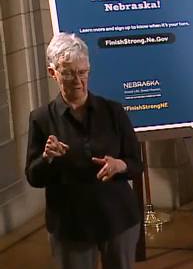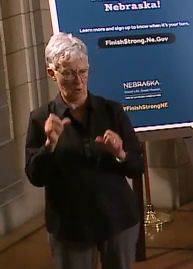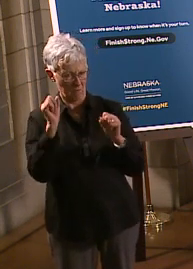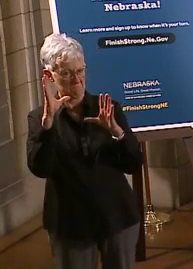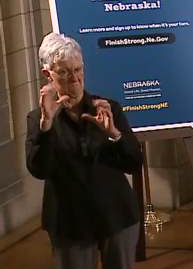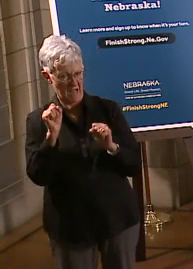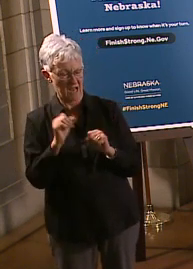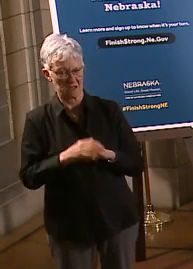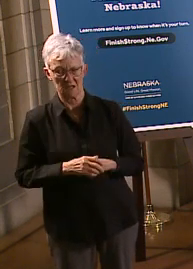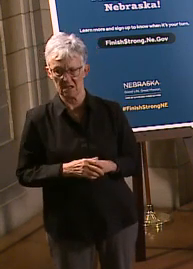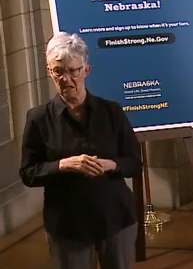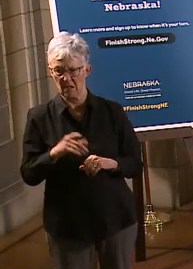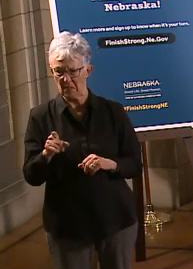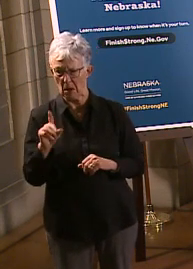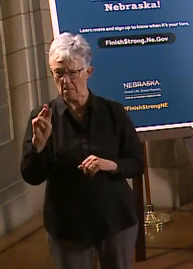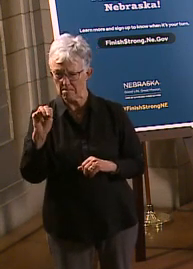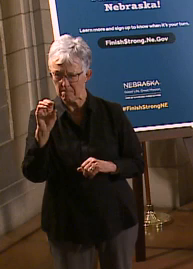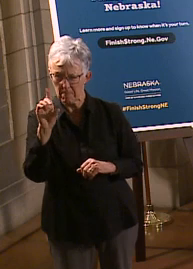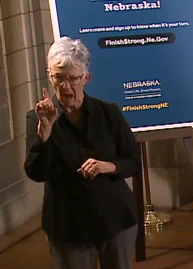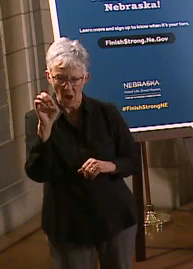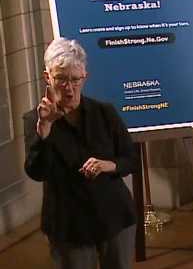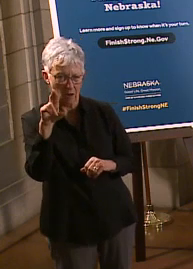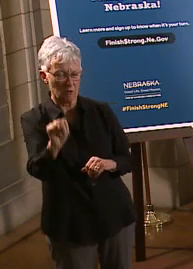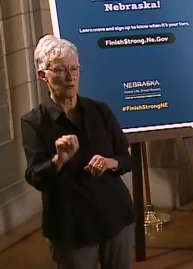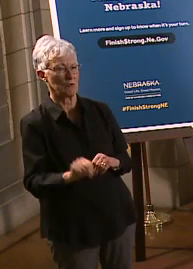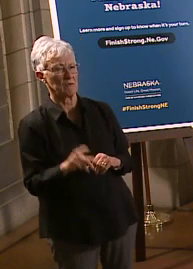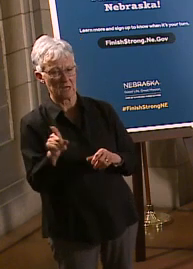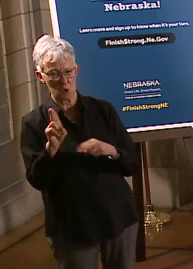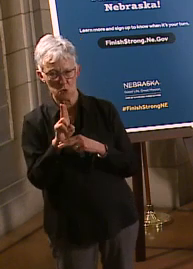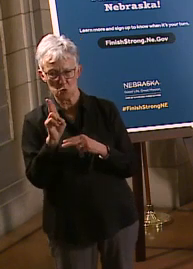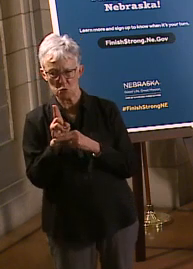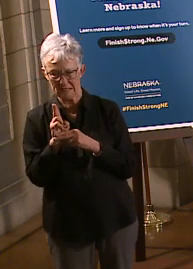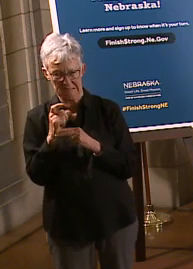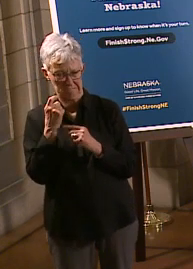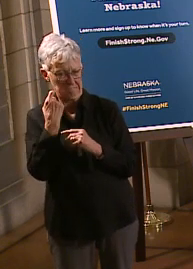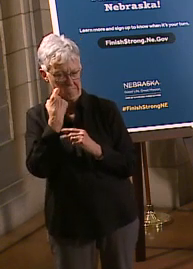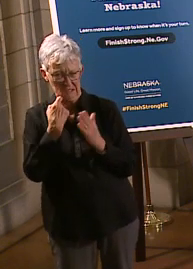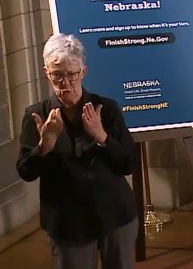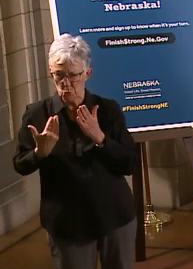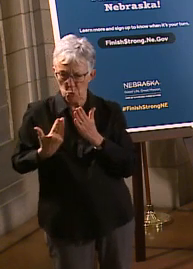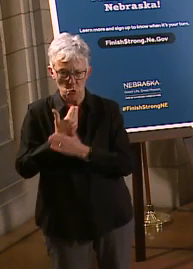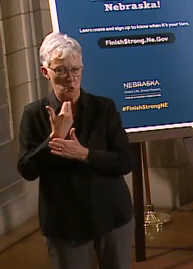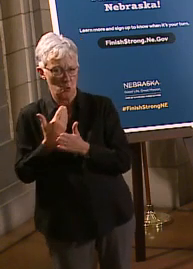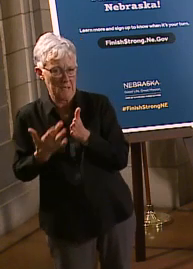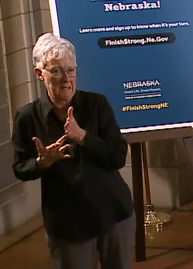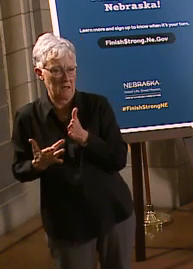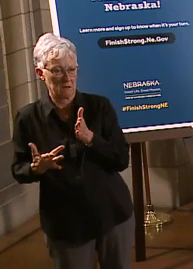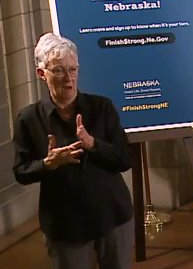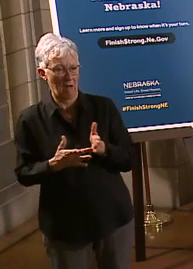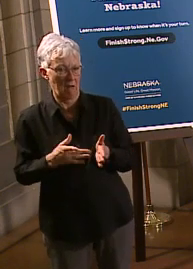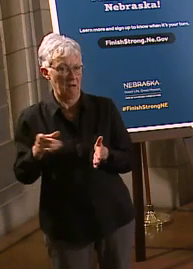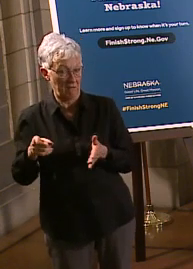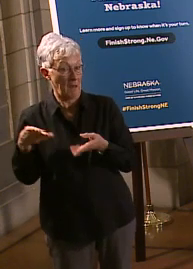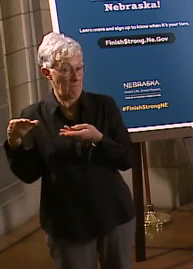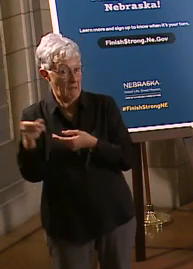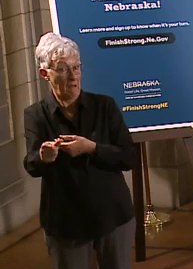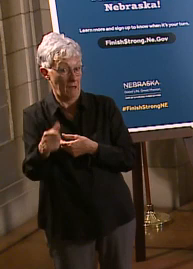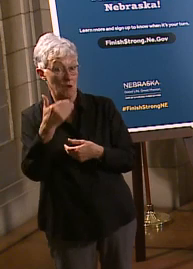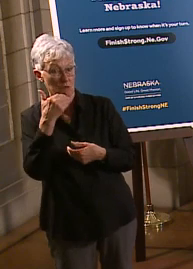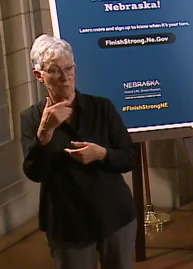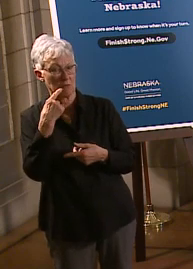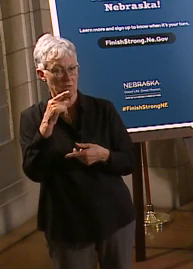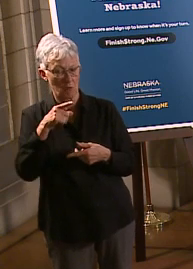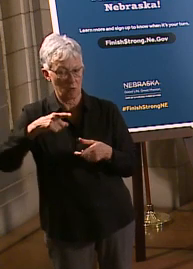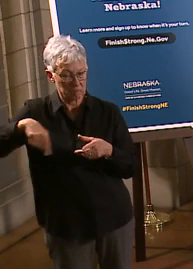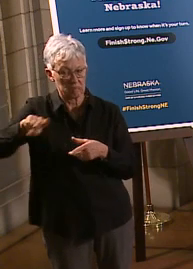are absolutely modern. They're leveraging technology. They're very technical jobs. They're great paying jobs. And that's, so we really appreciate